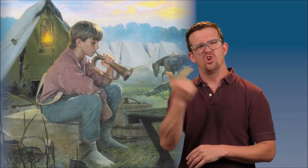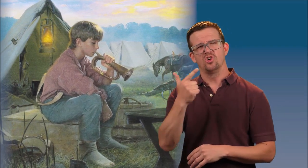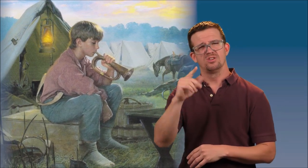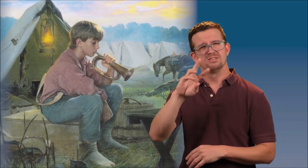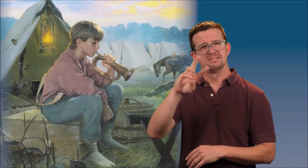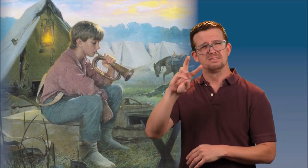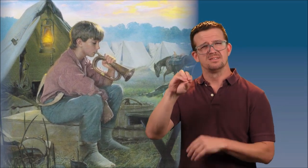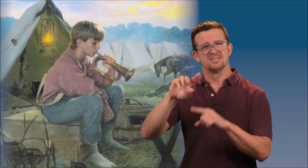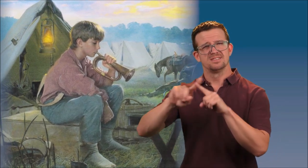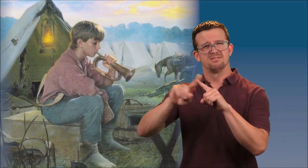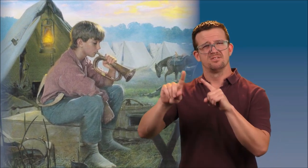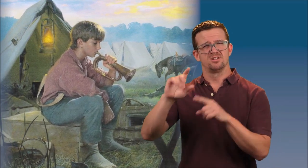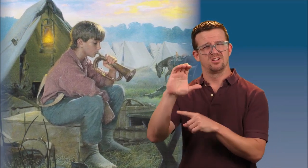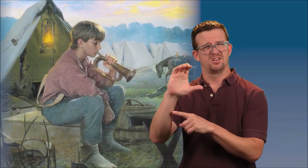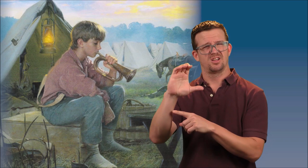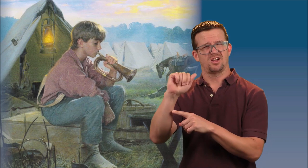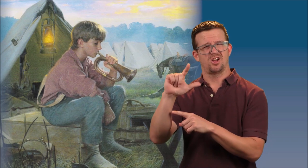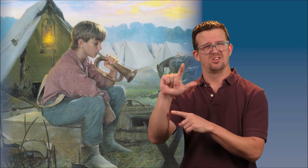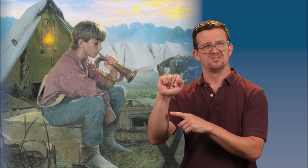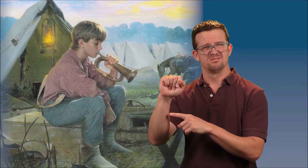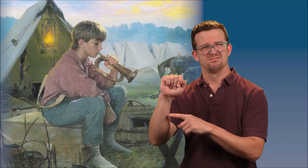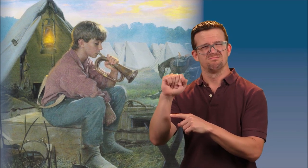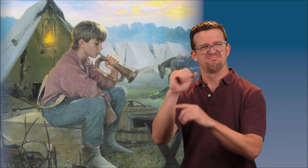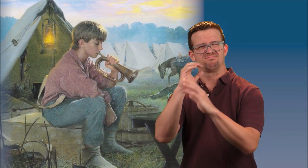Like Lancer, Gabe knew all the commands too.